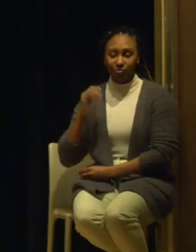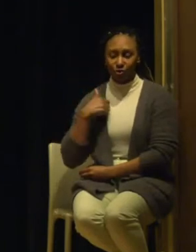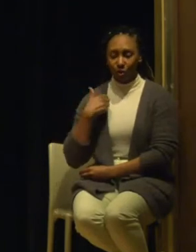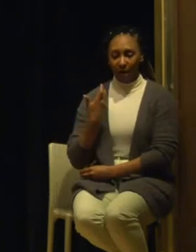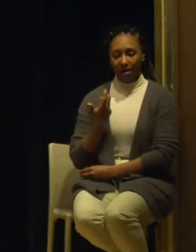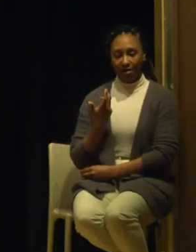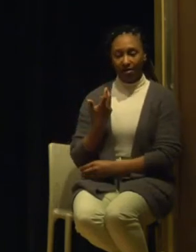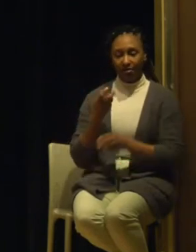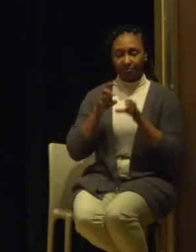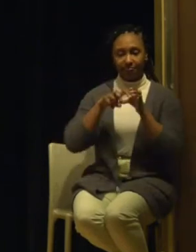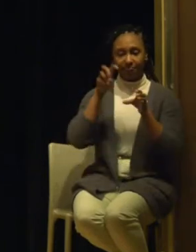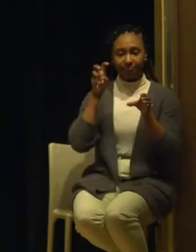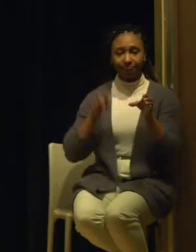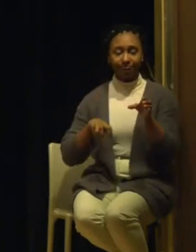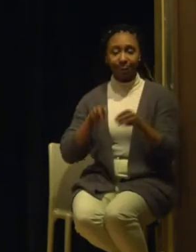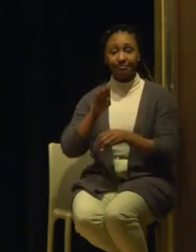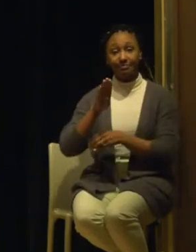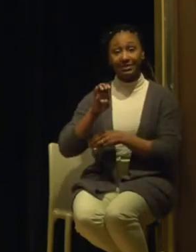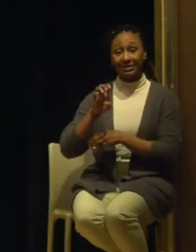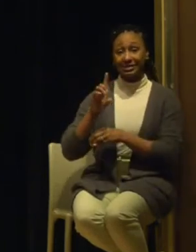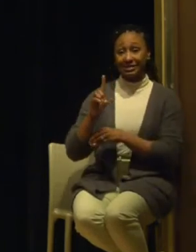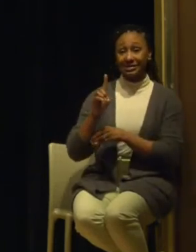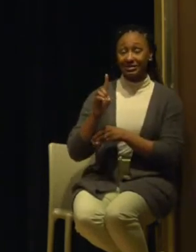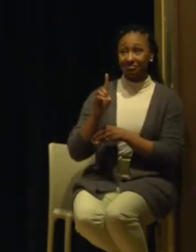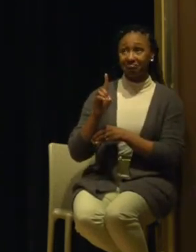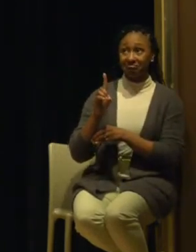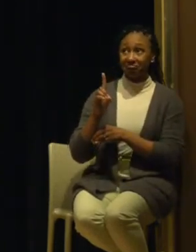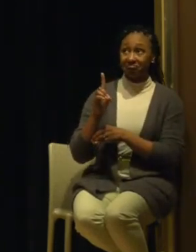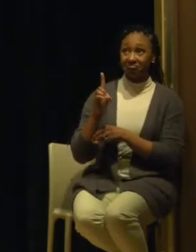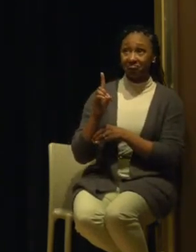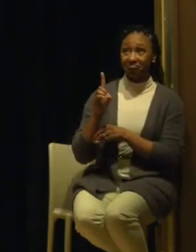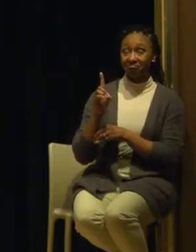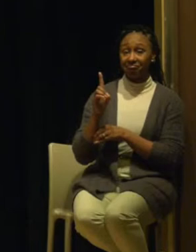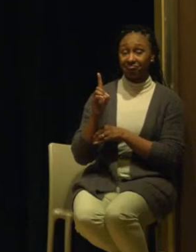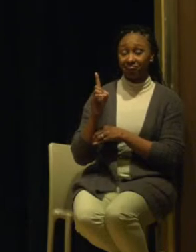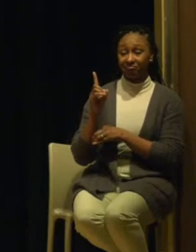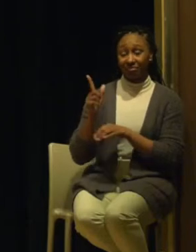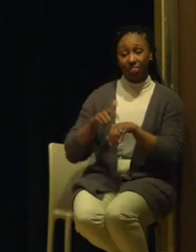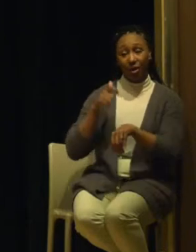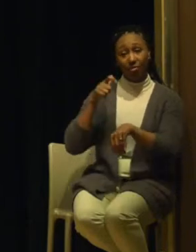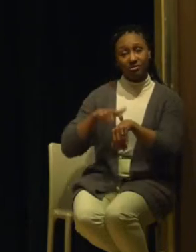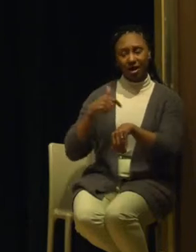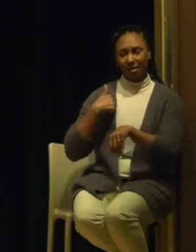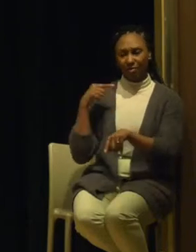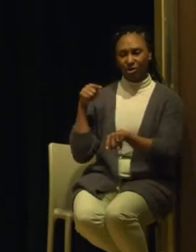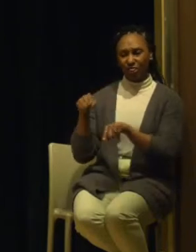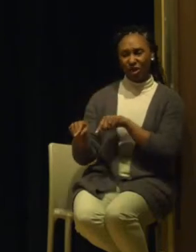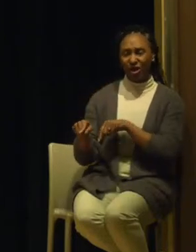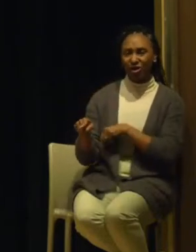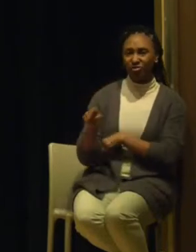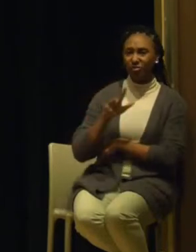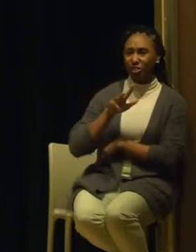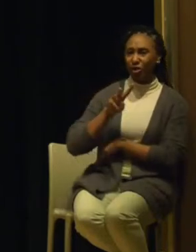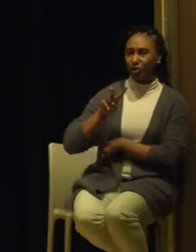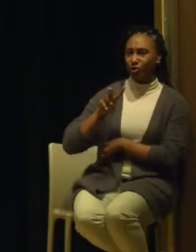ago, 2018. And I have been there 32 years. And it was a long